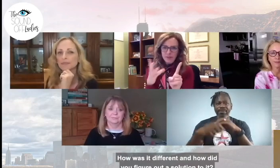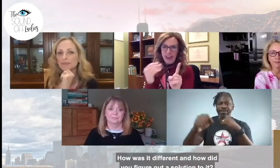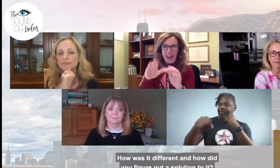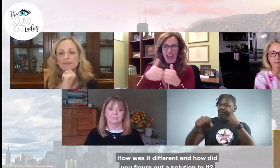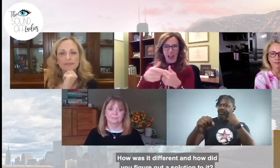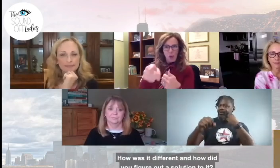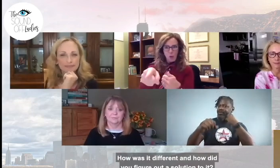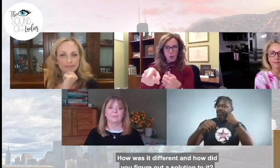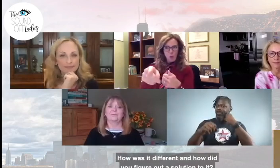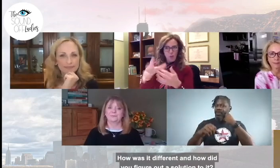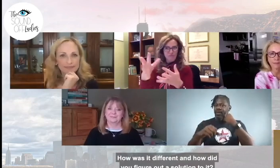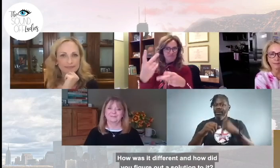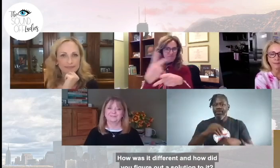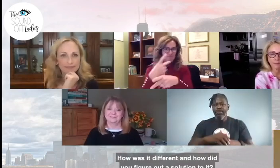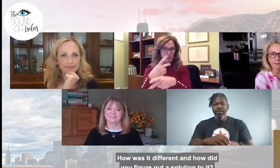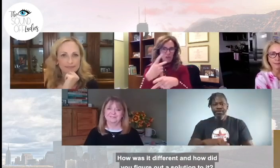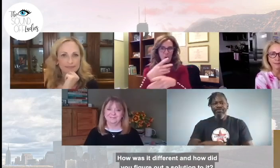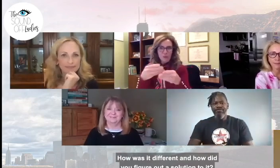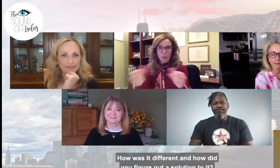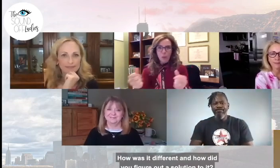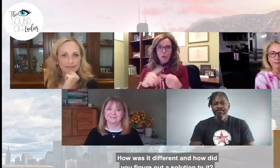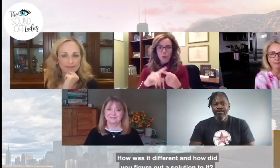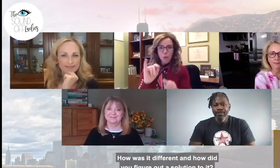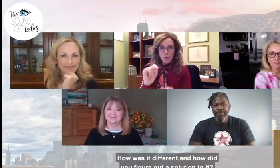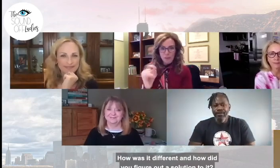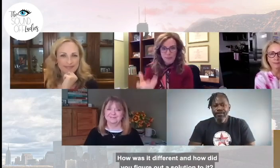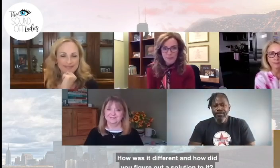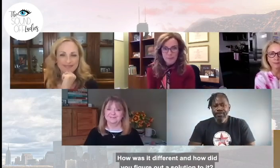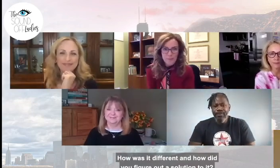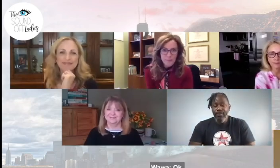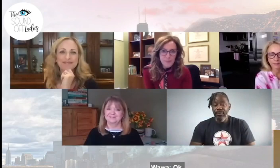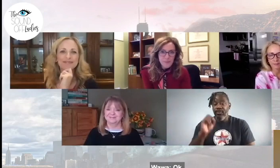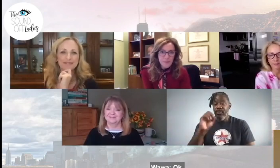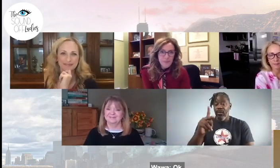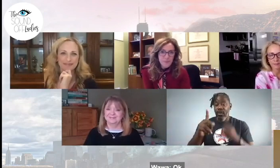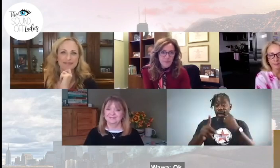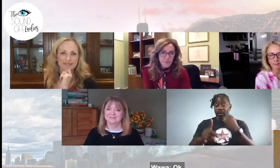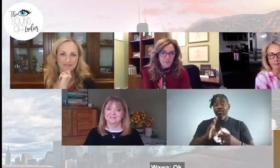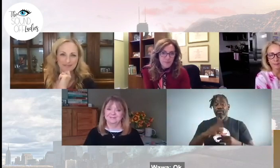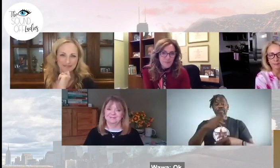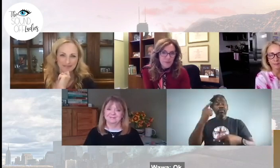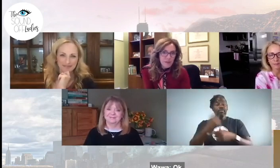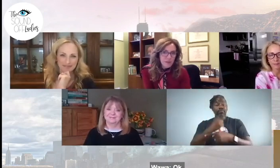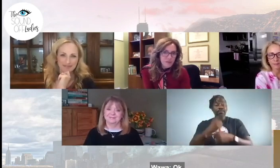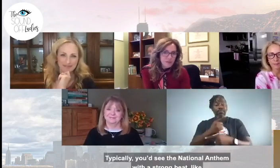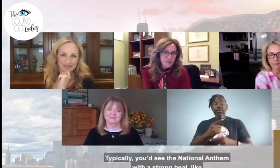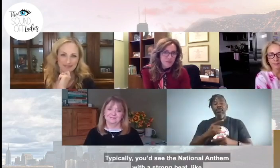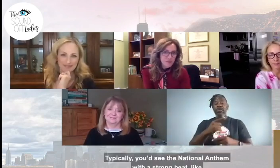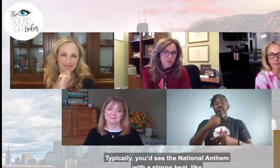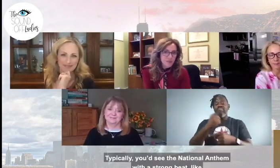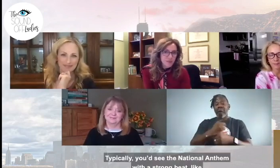And because it's different than how you figure out how to solve. So, how was that for you? Okay.